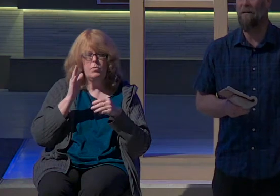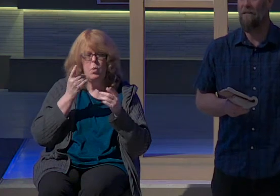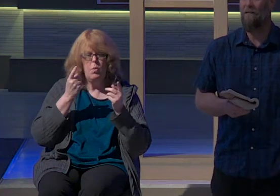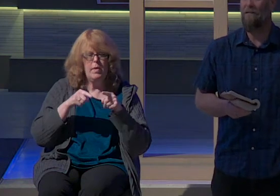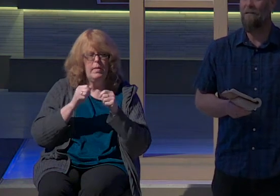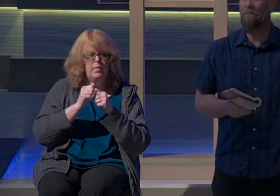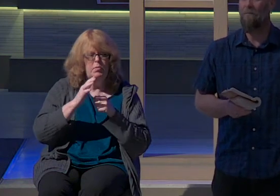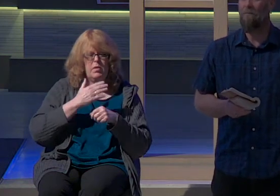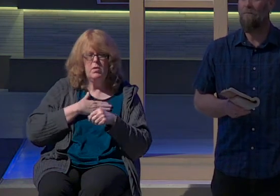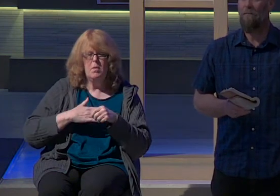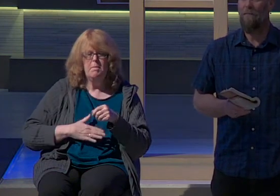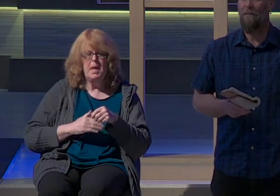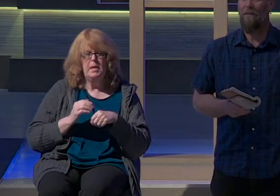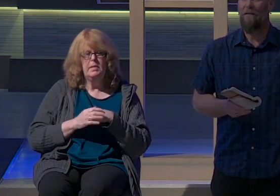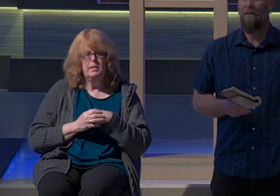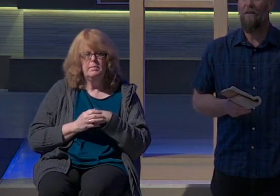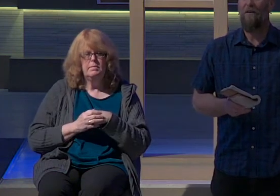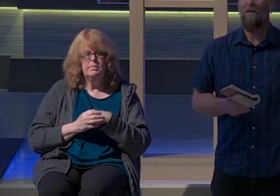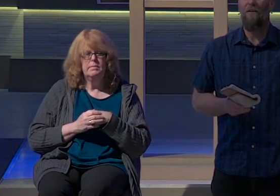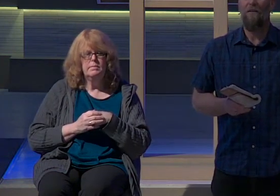body.